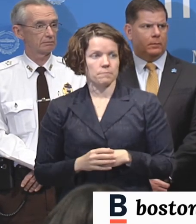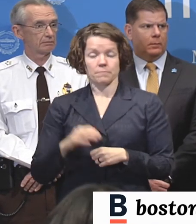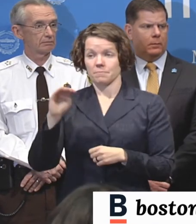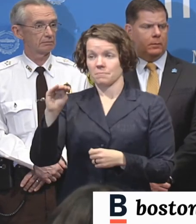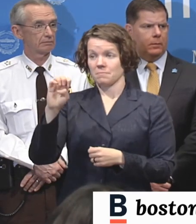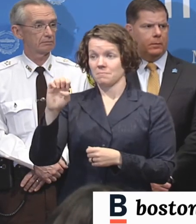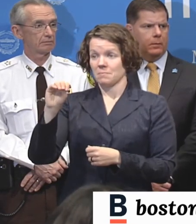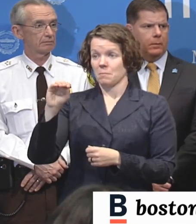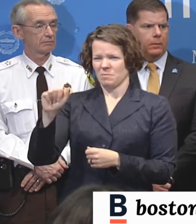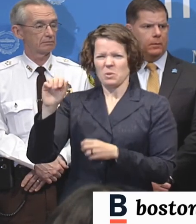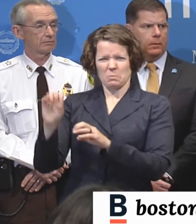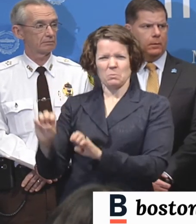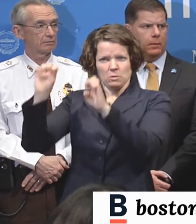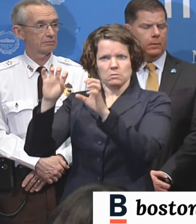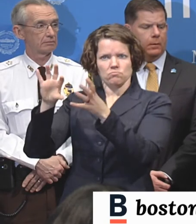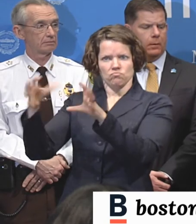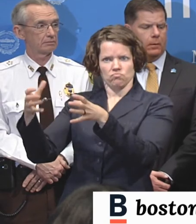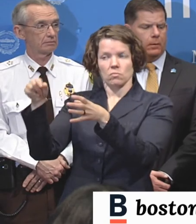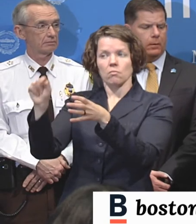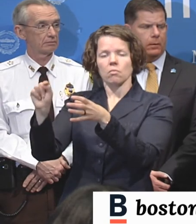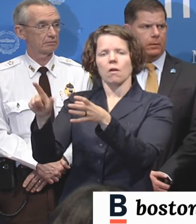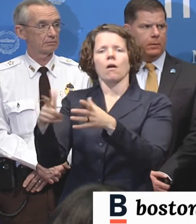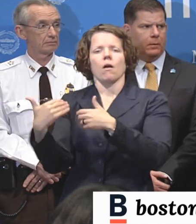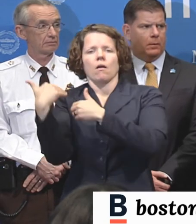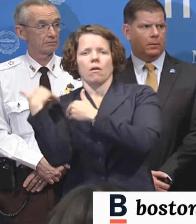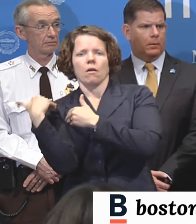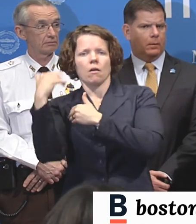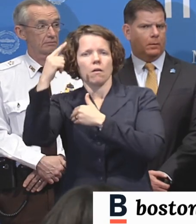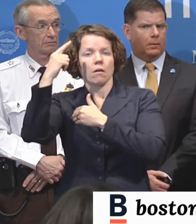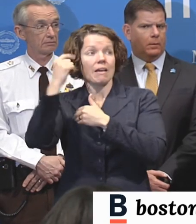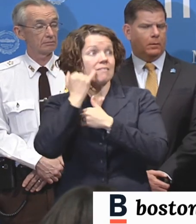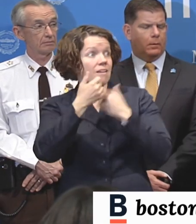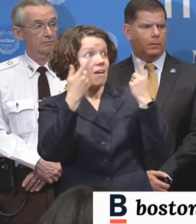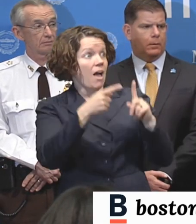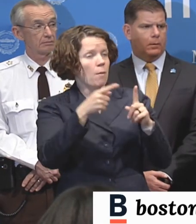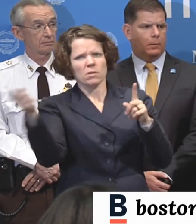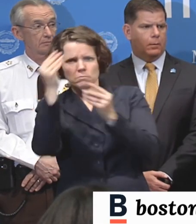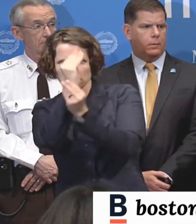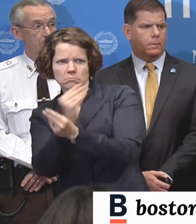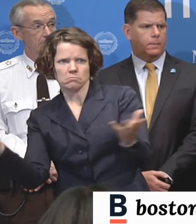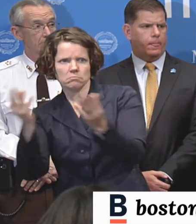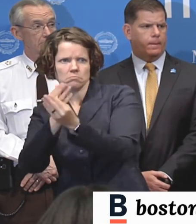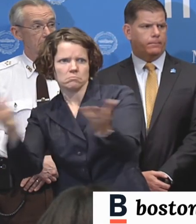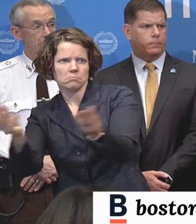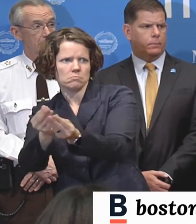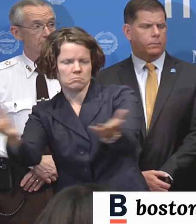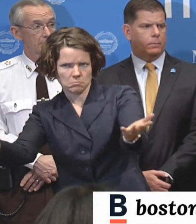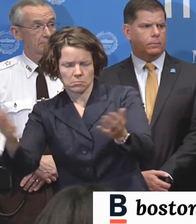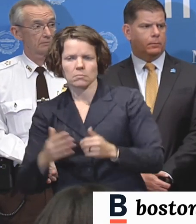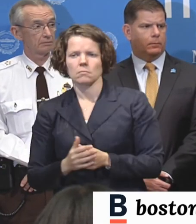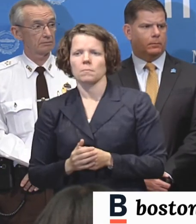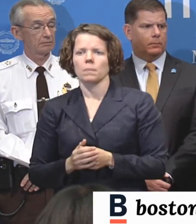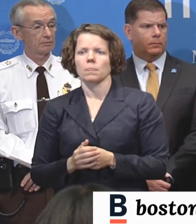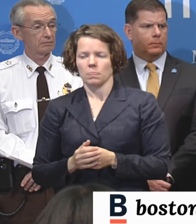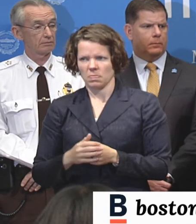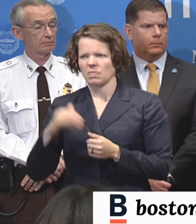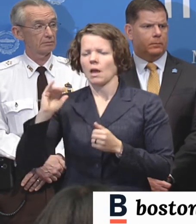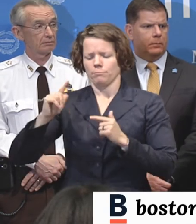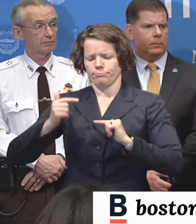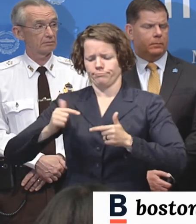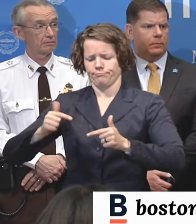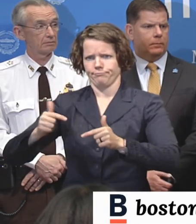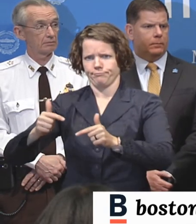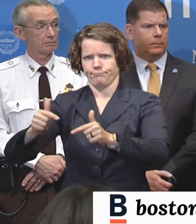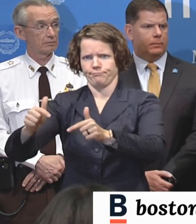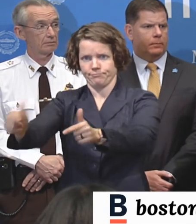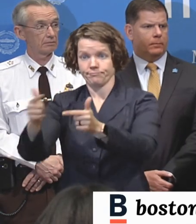Massachusetts Emergency Management Agency. Would be the coordinating agency to get that message out, but again, across the jurisdictions along the parade route, that message would be